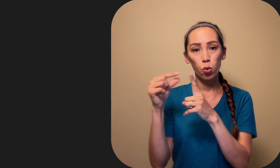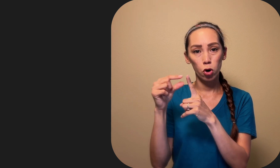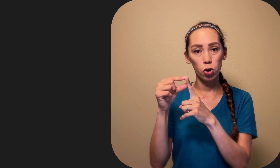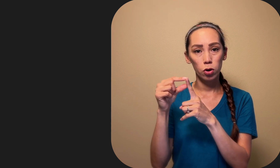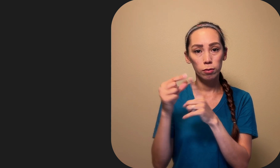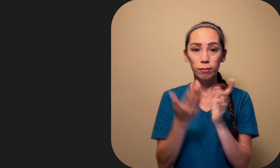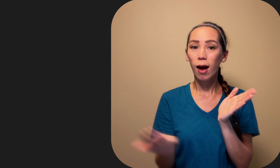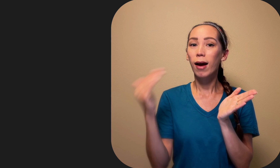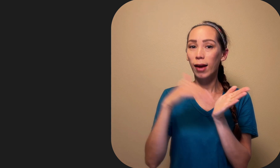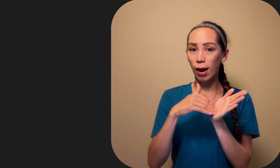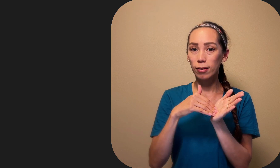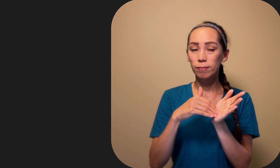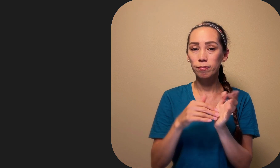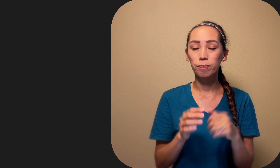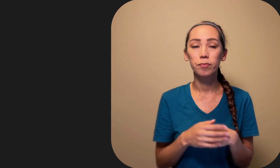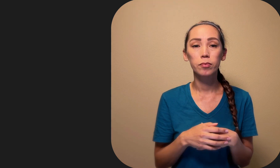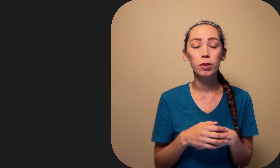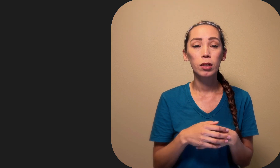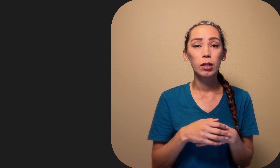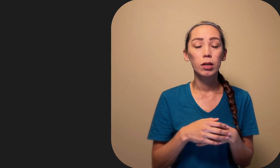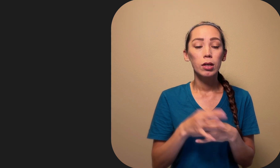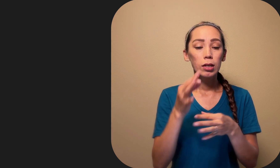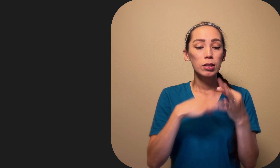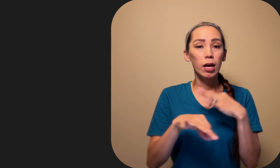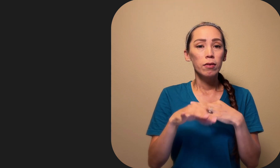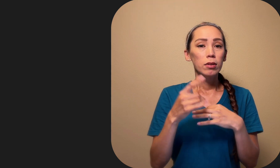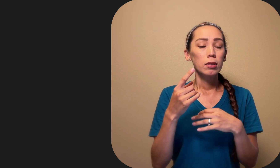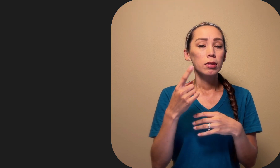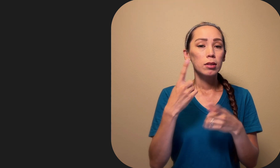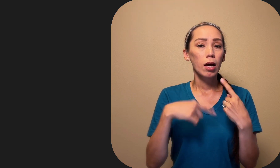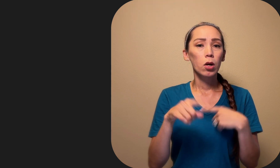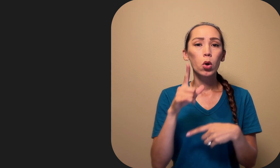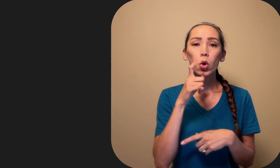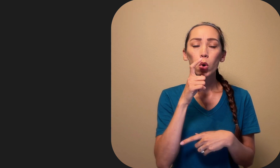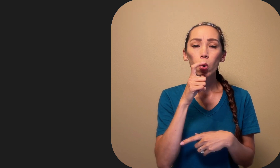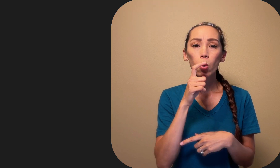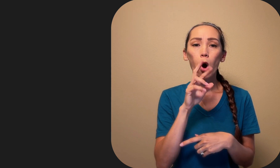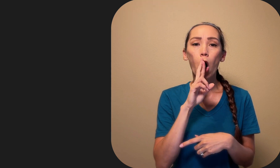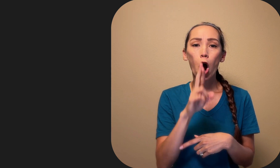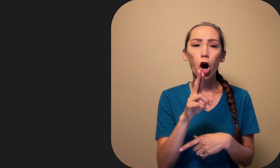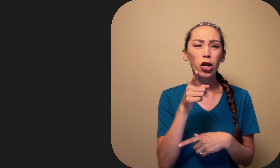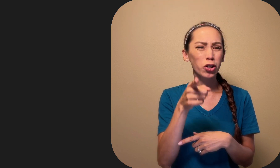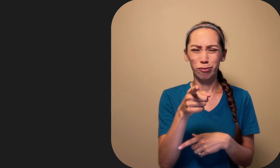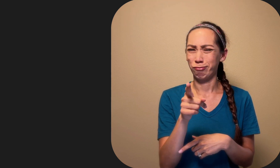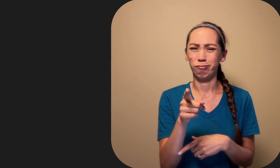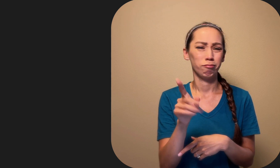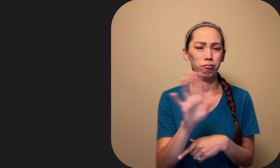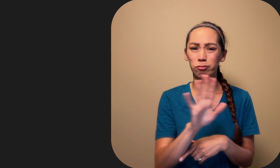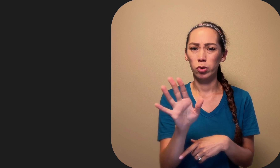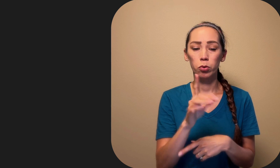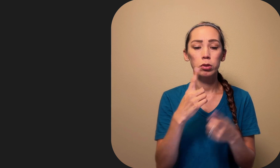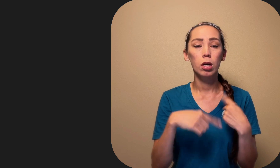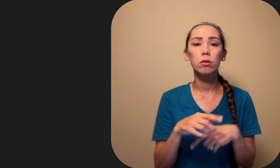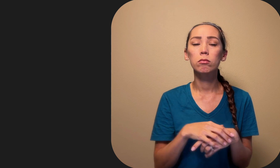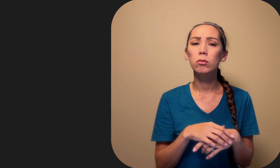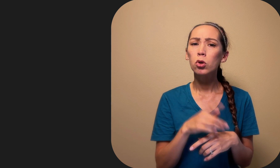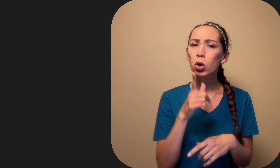the statement with the same word again. For example, instead of signing, who are you, you would